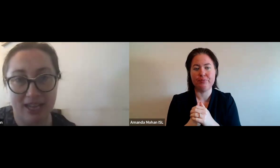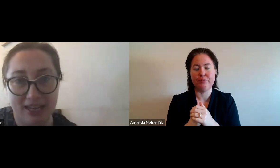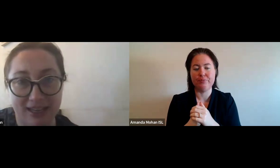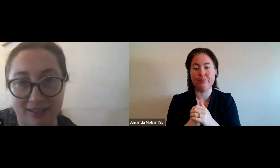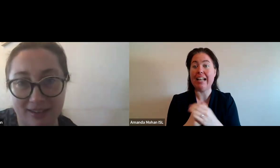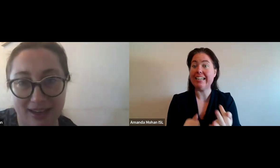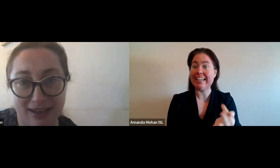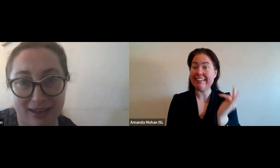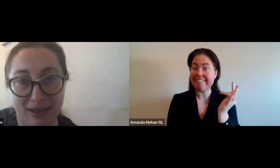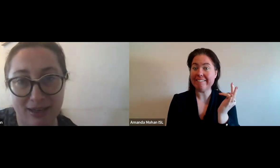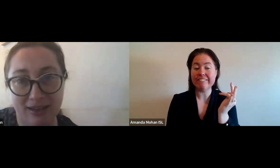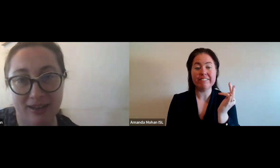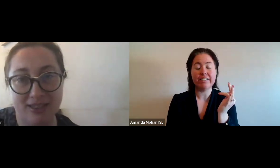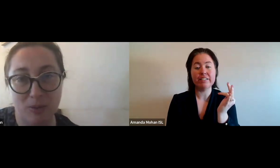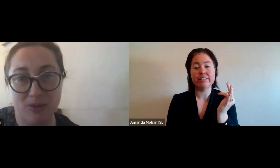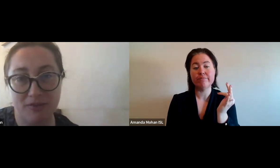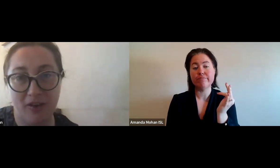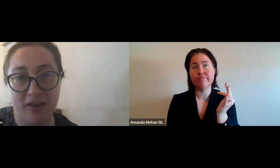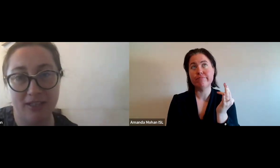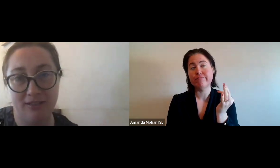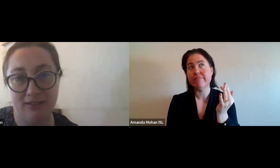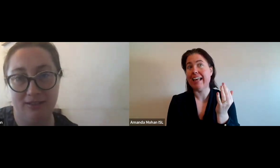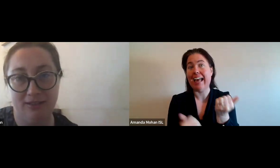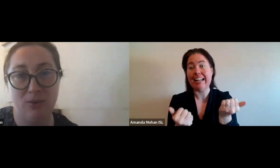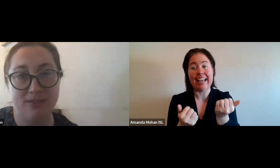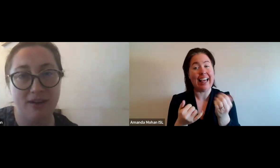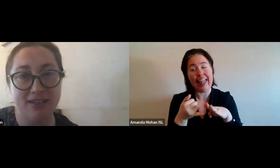again, if there's any, I